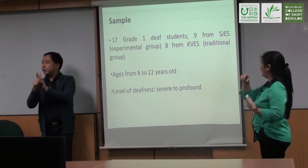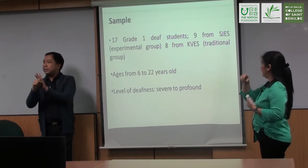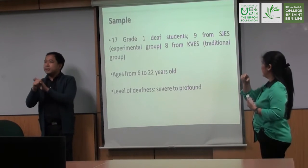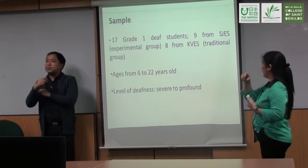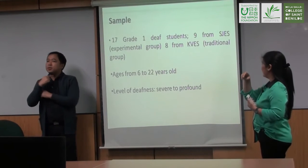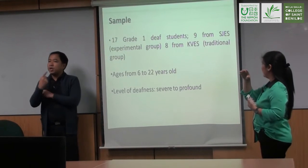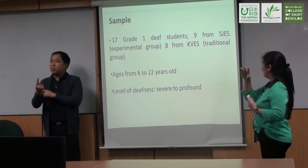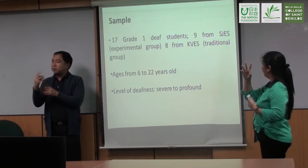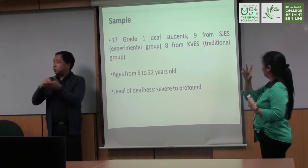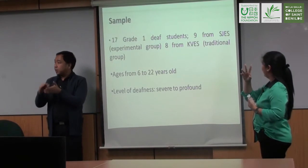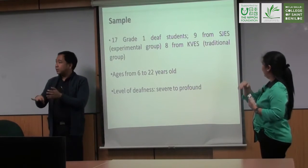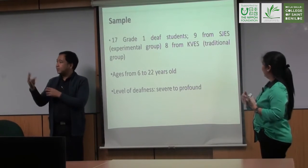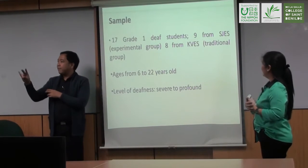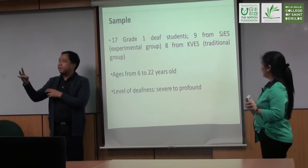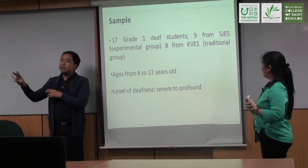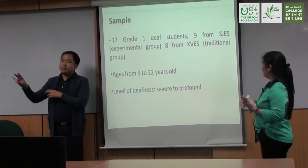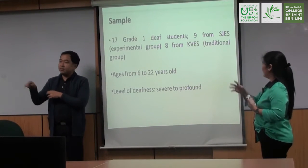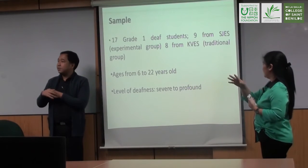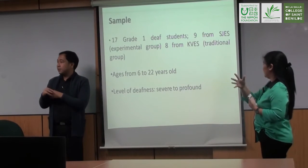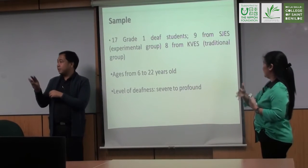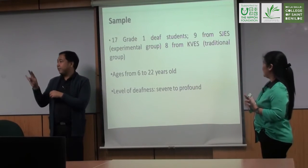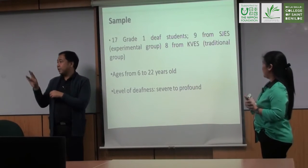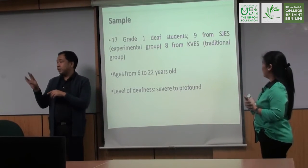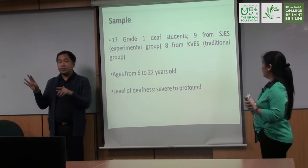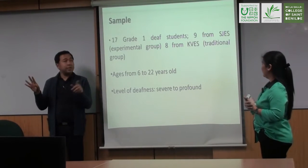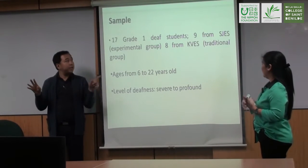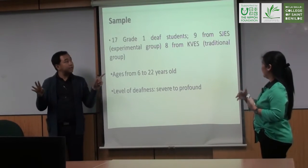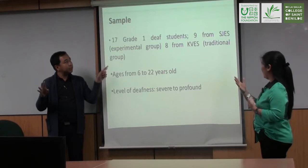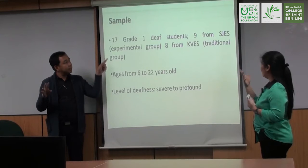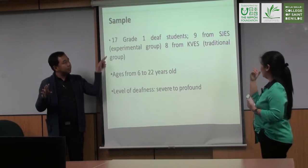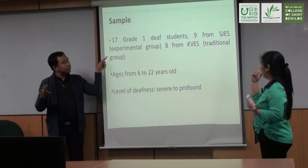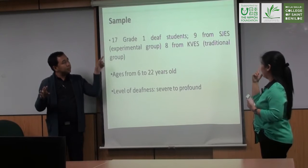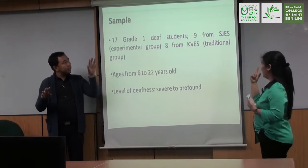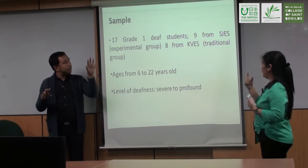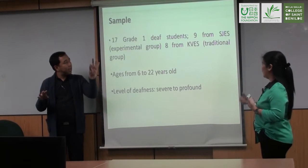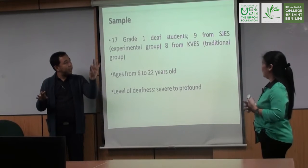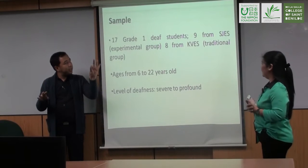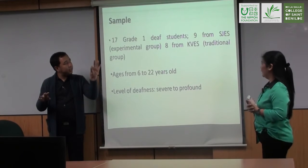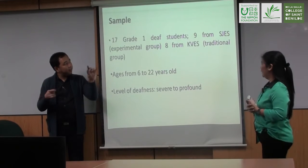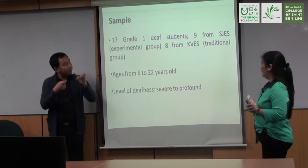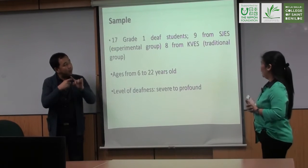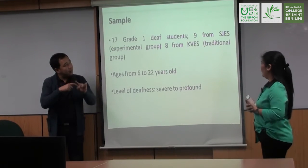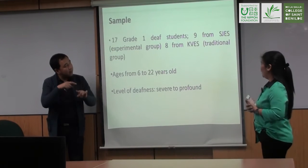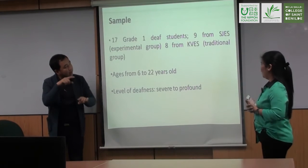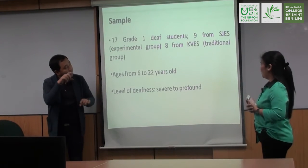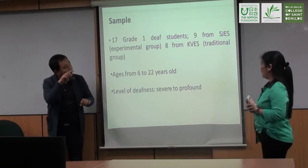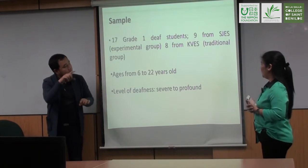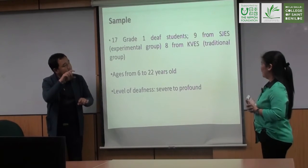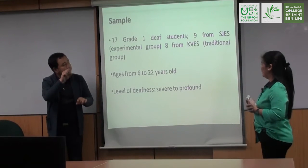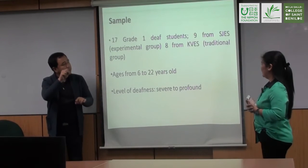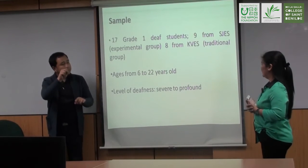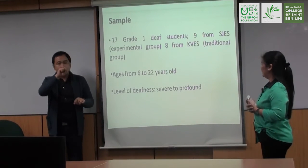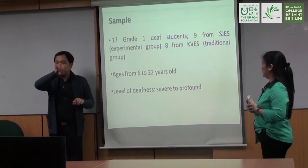from the San Jose school, which is in the experimental group, and 8 from the traditional